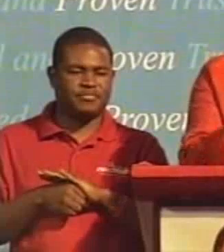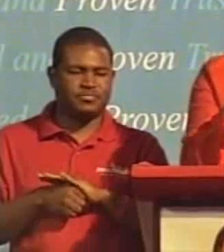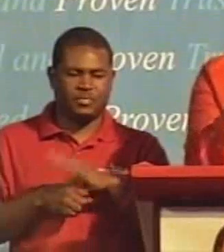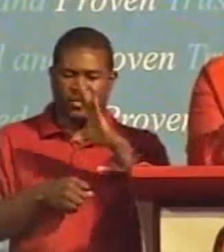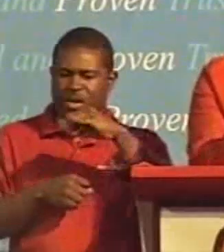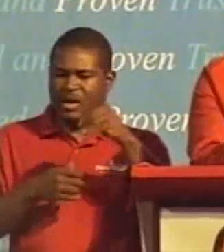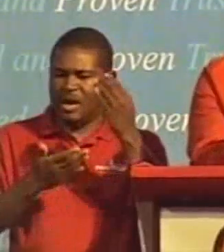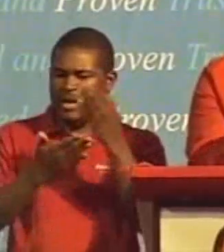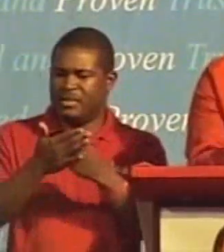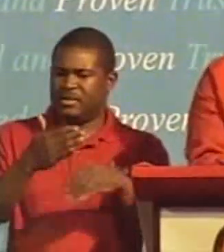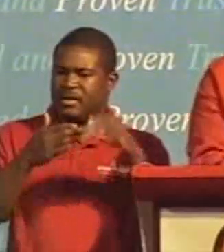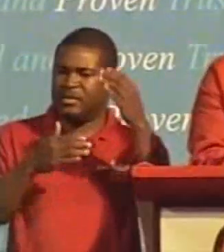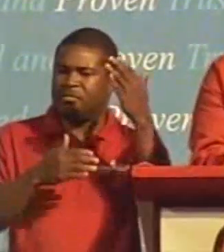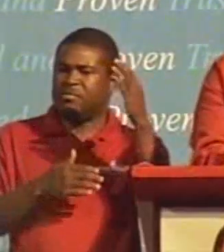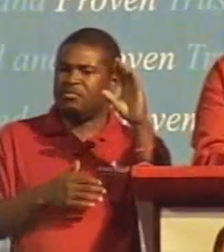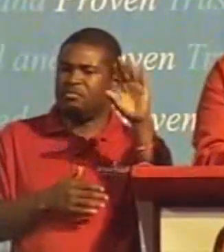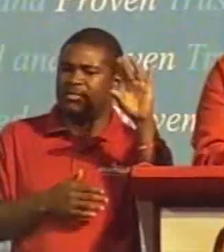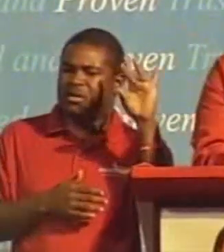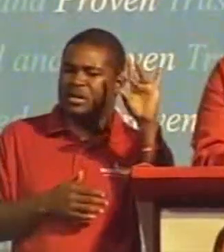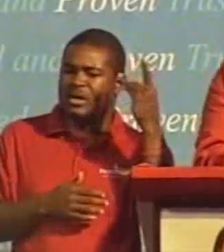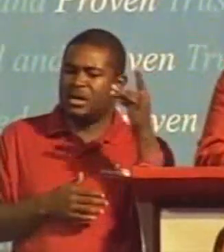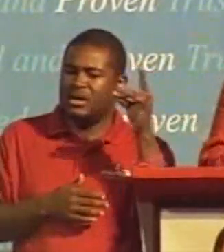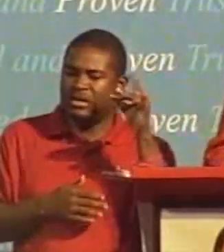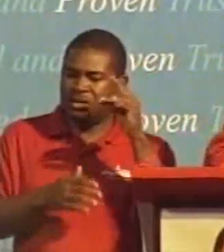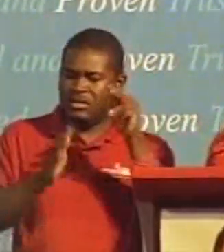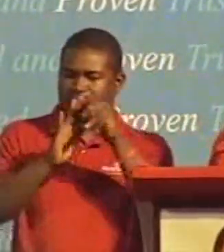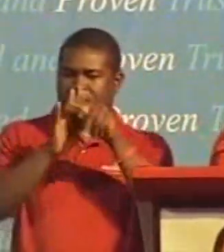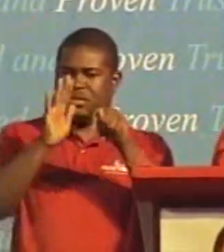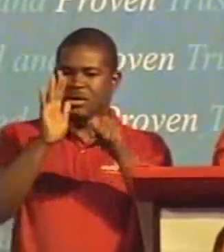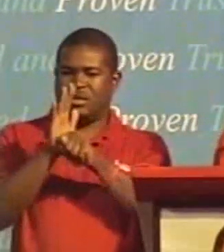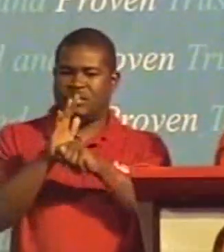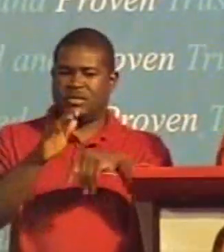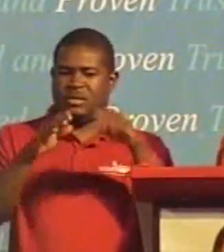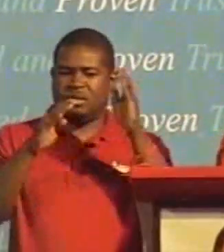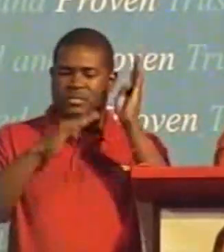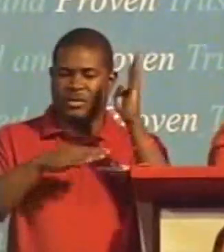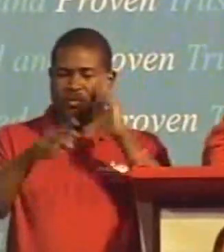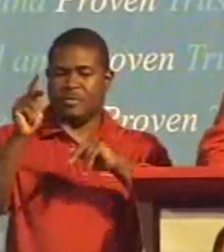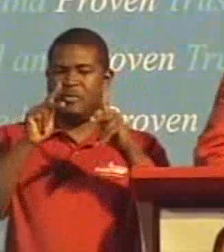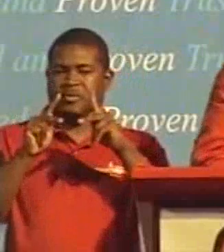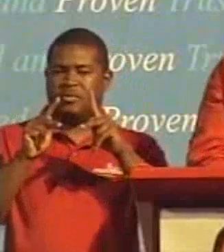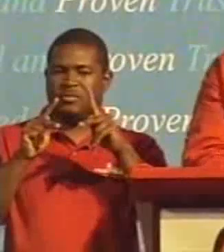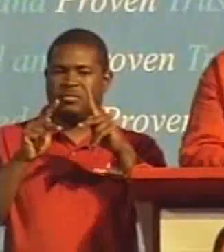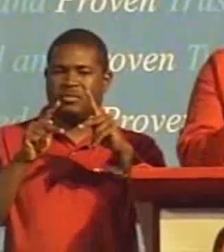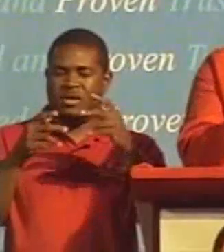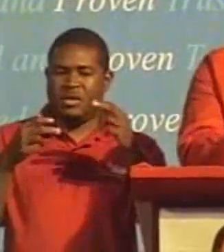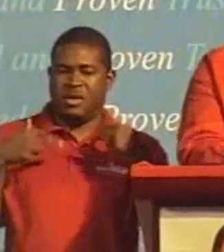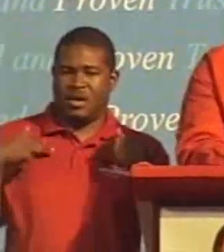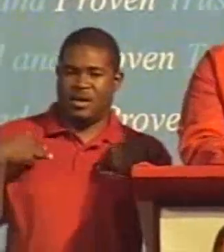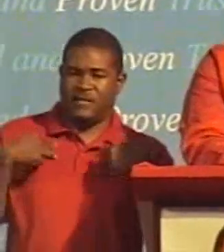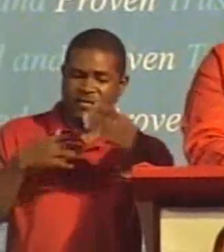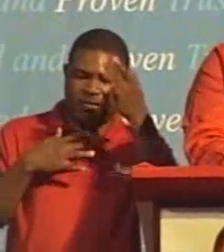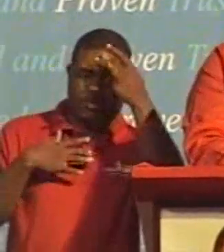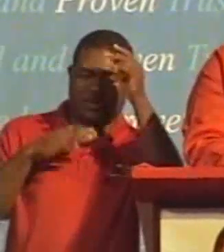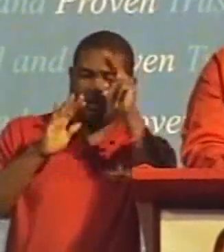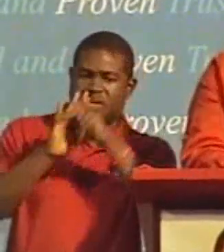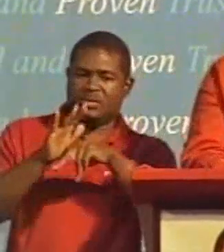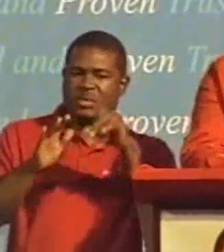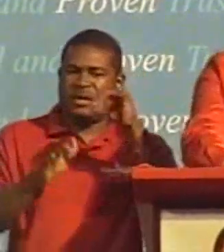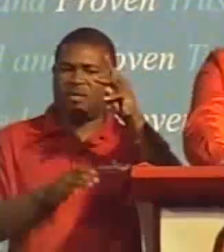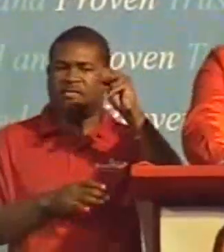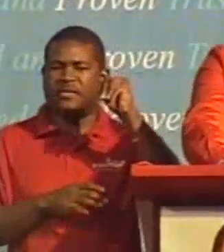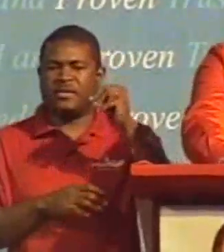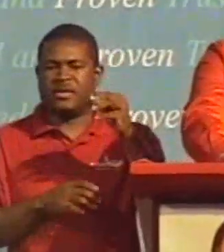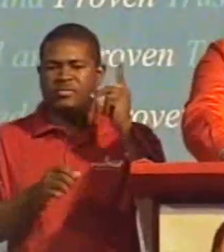and some 18,000 Bahamians are affected by these diseases. The FNM promised that if we won